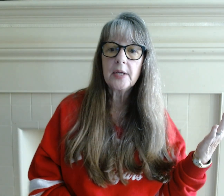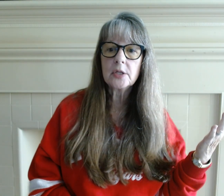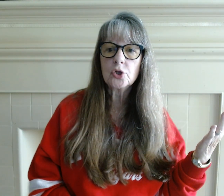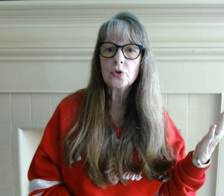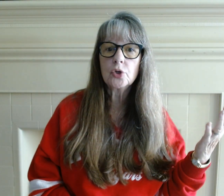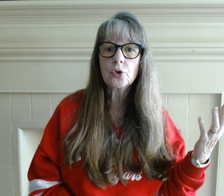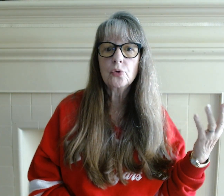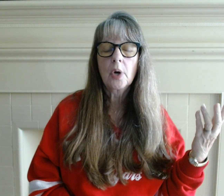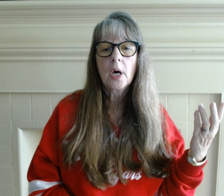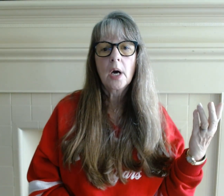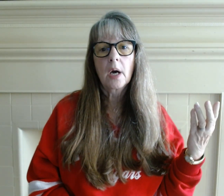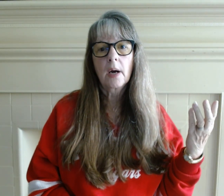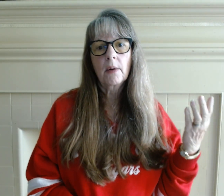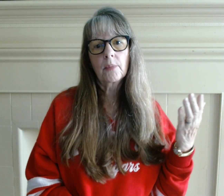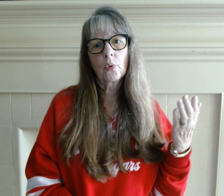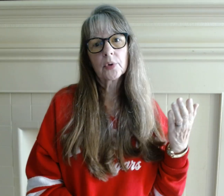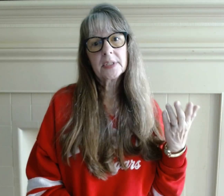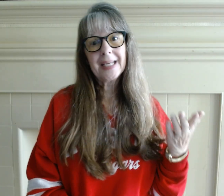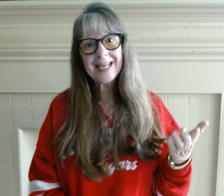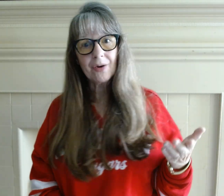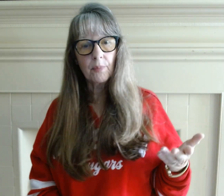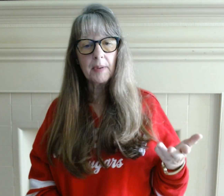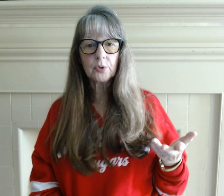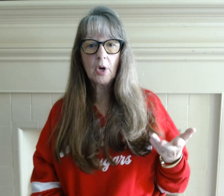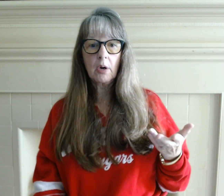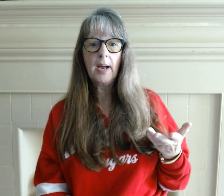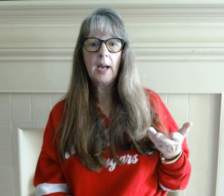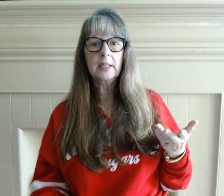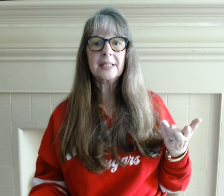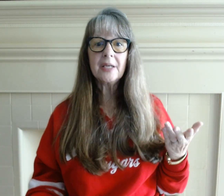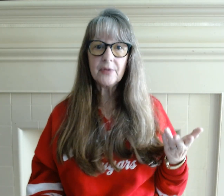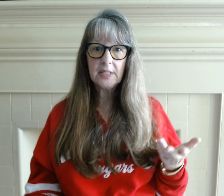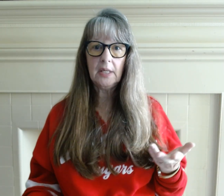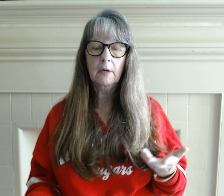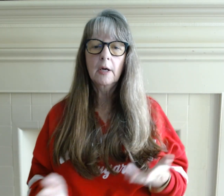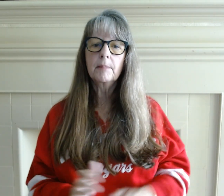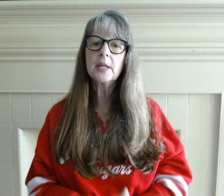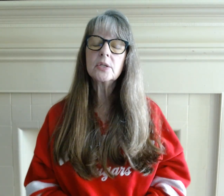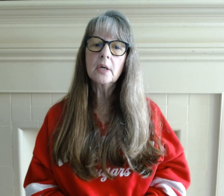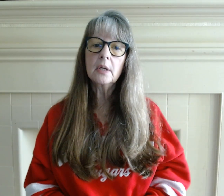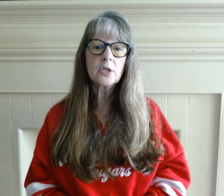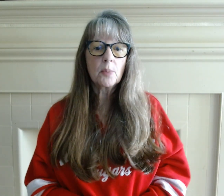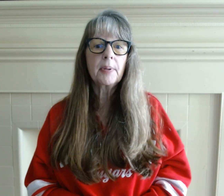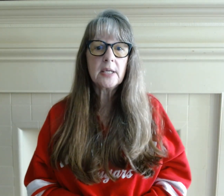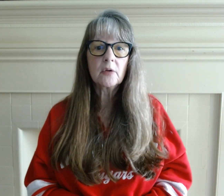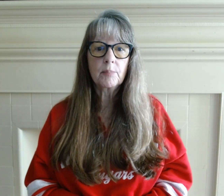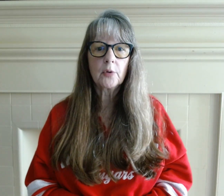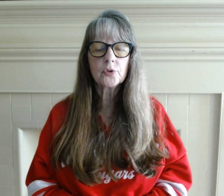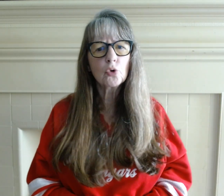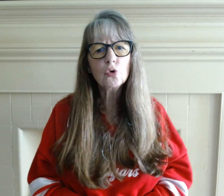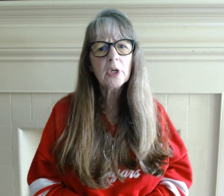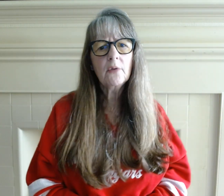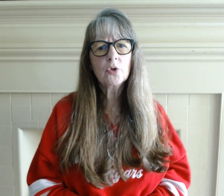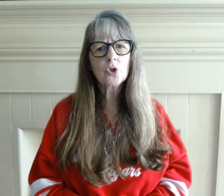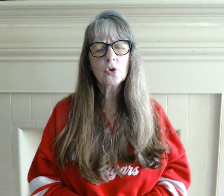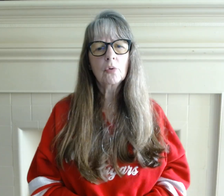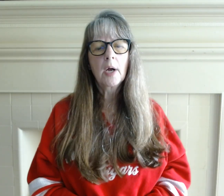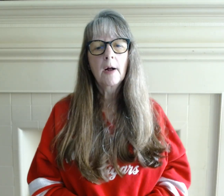that you do or see or people talk about a nativity. But it's a place of birth. So you could even do, if